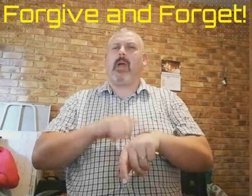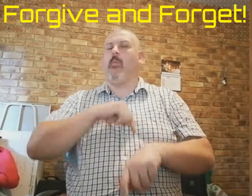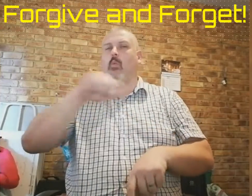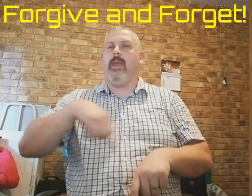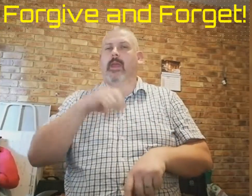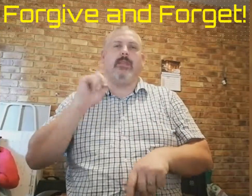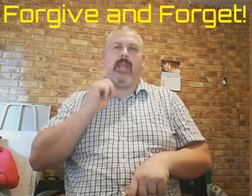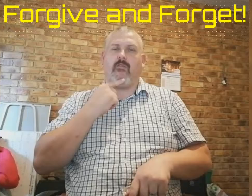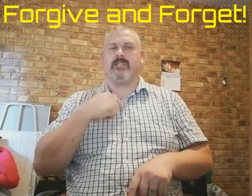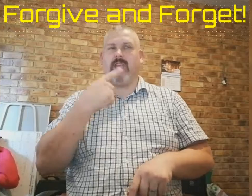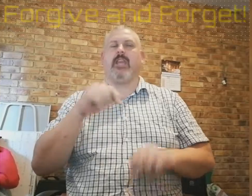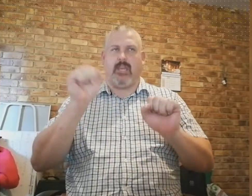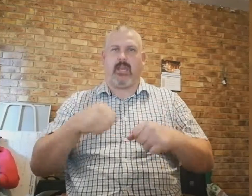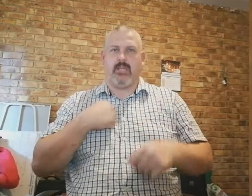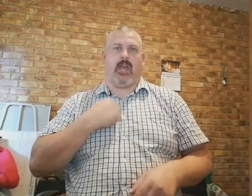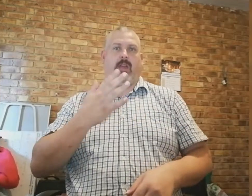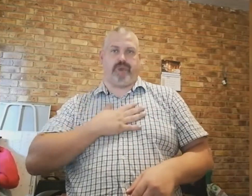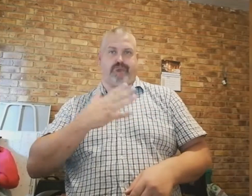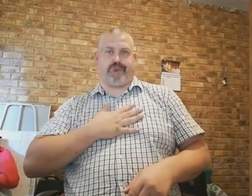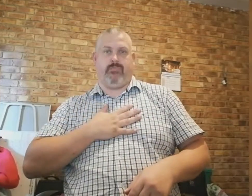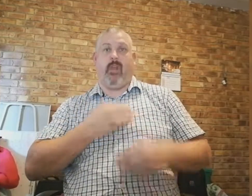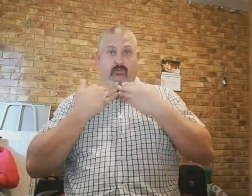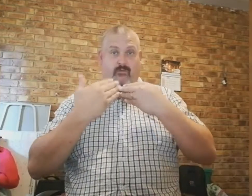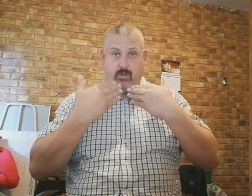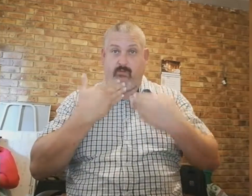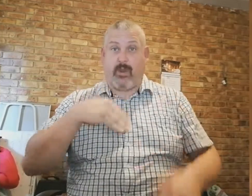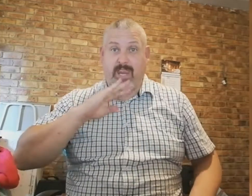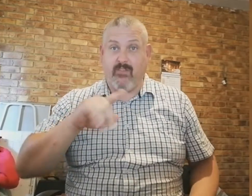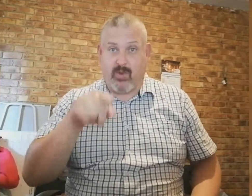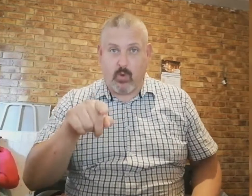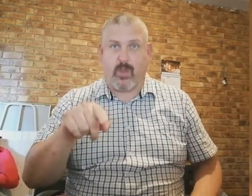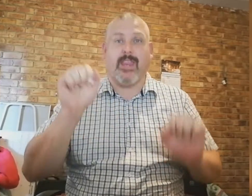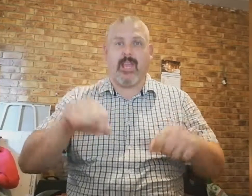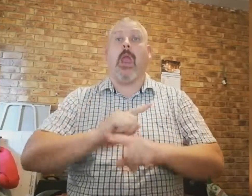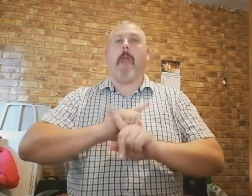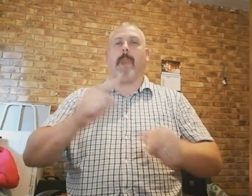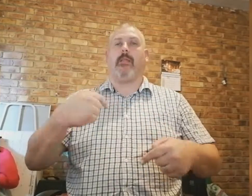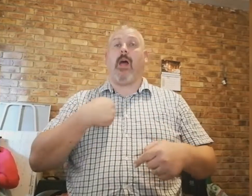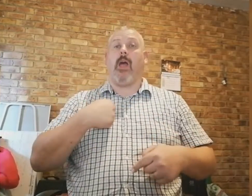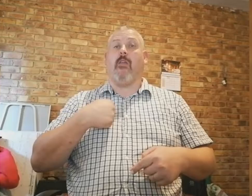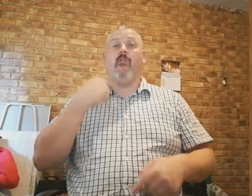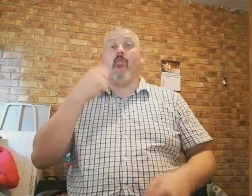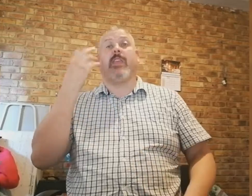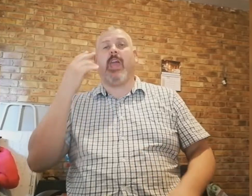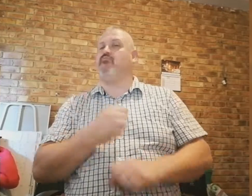Sometimes we deaf said that I forgive you, but I forget.